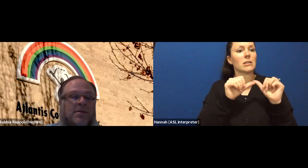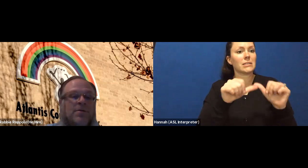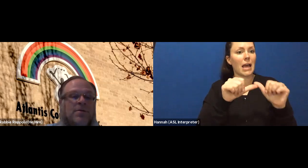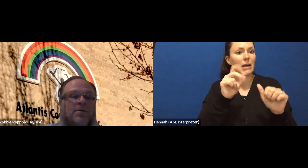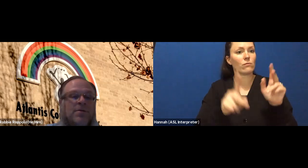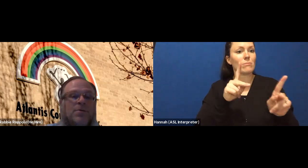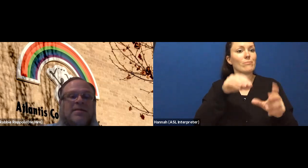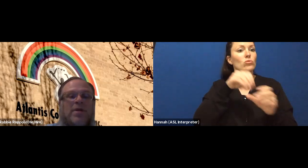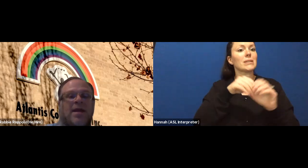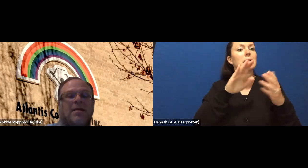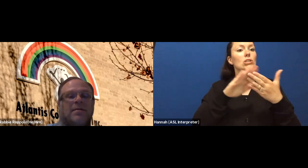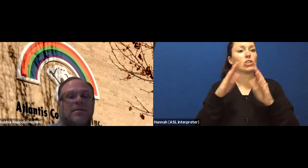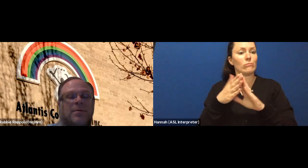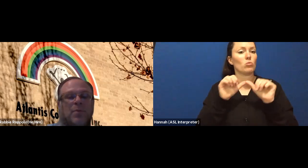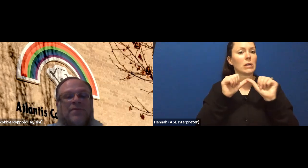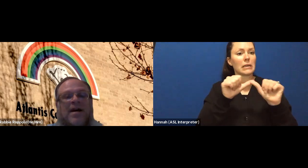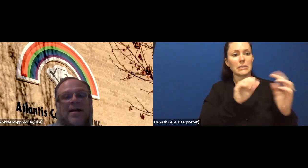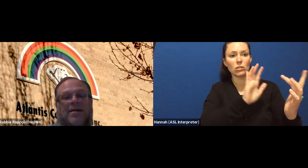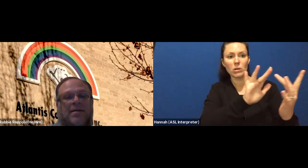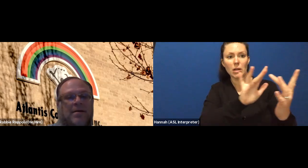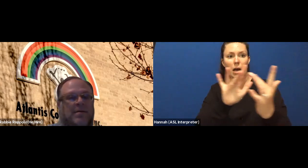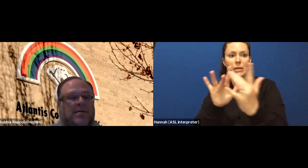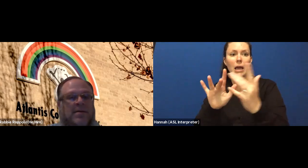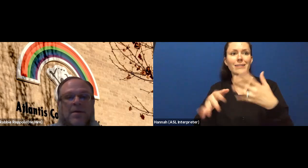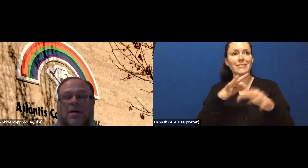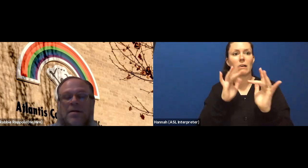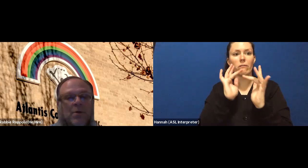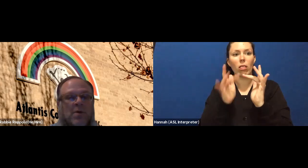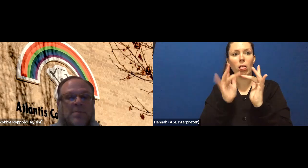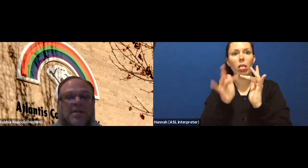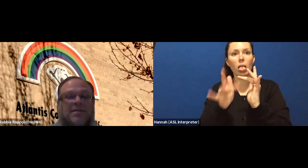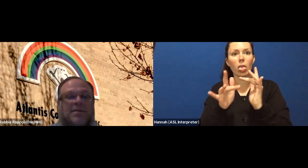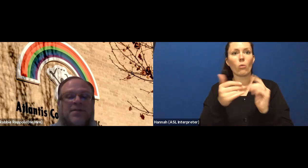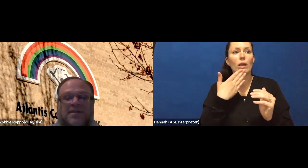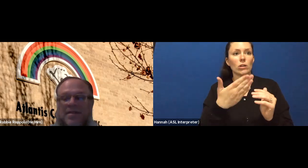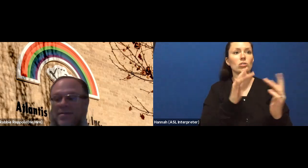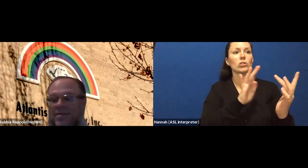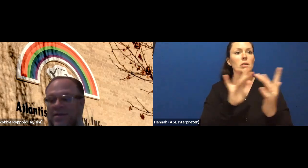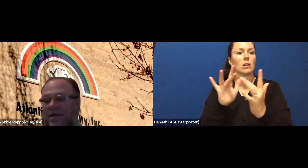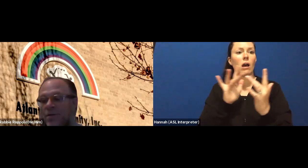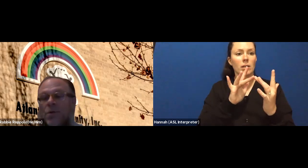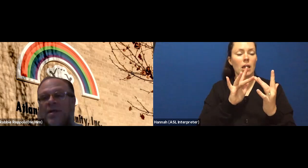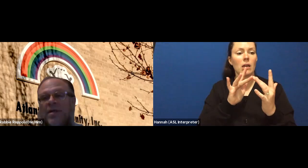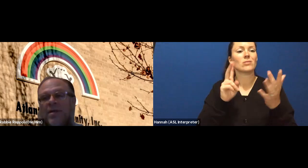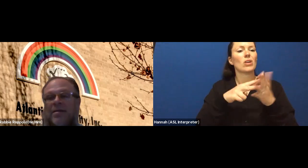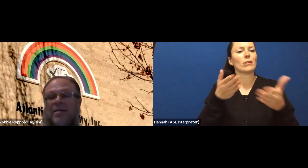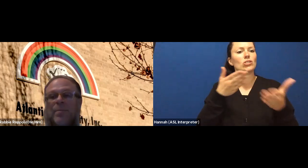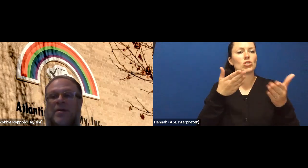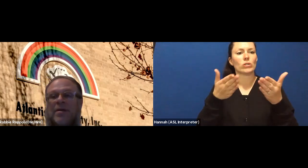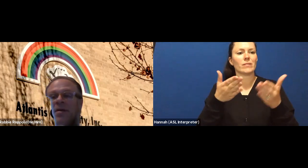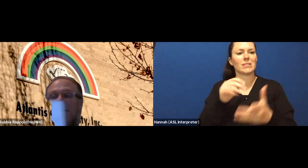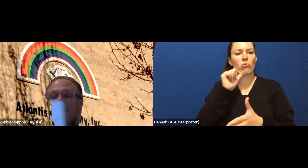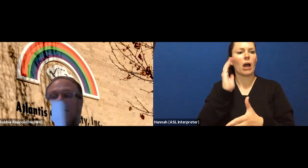community to do the best that we can to provide uninterrupted services during